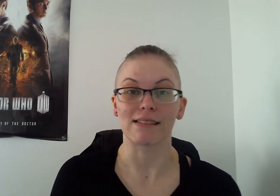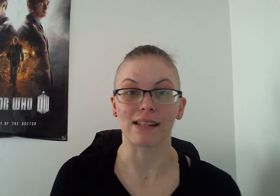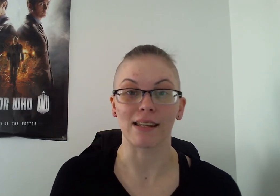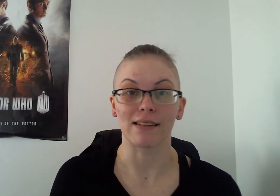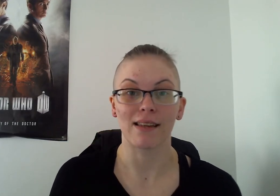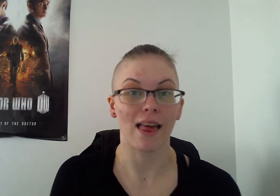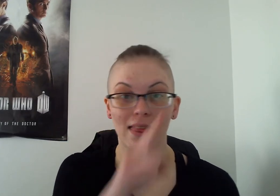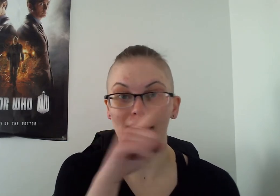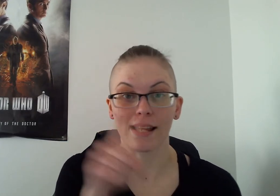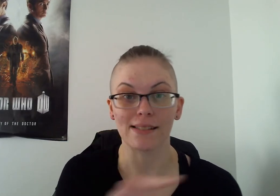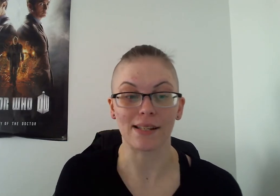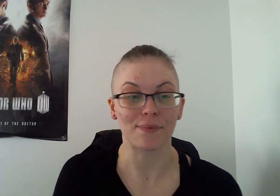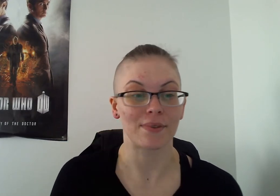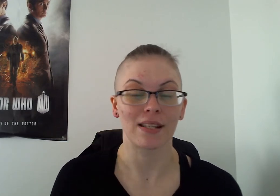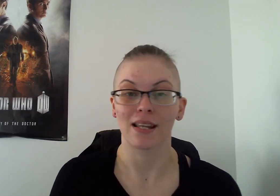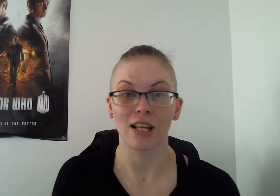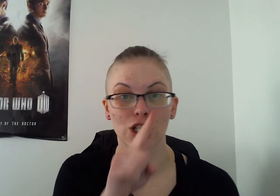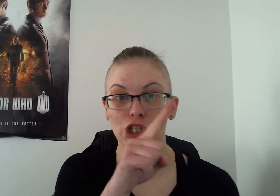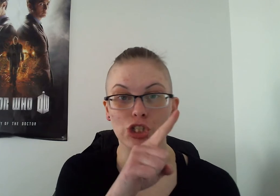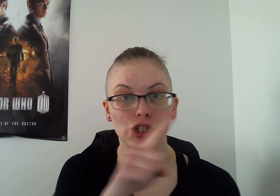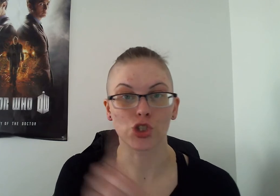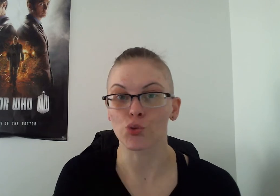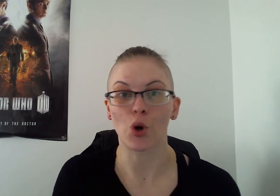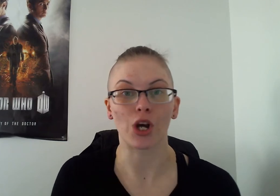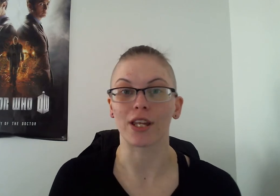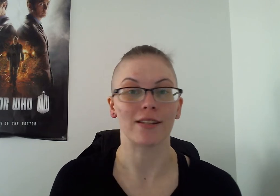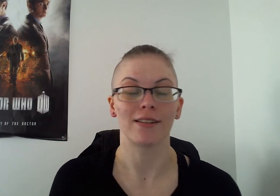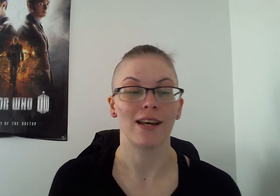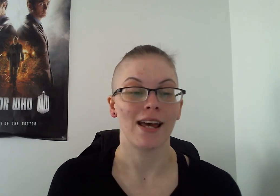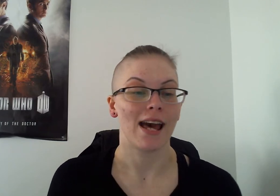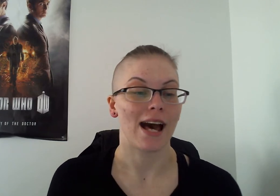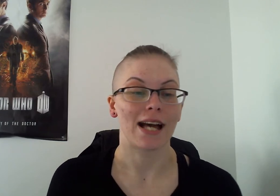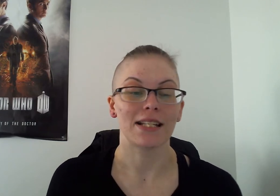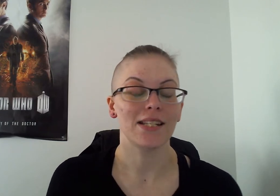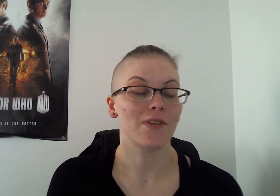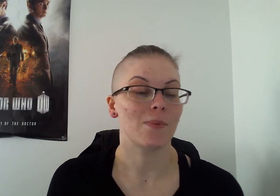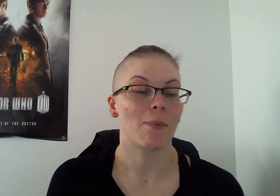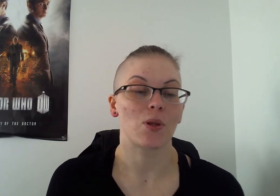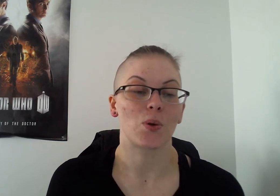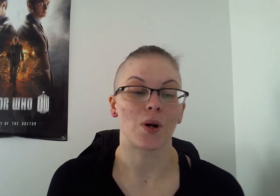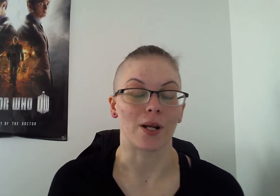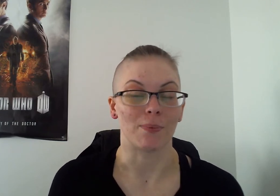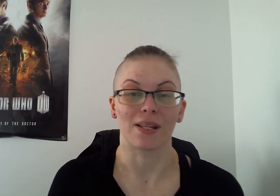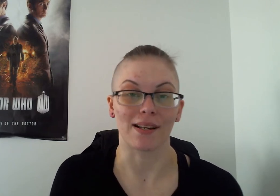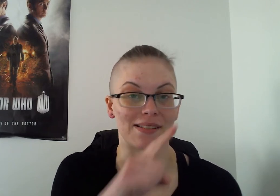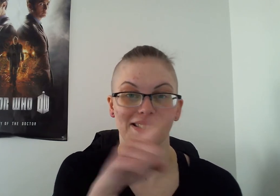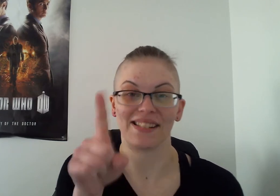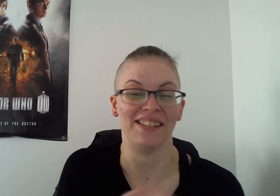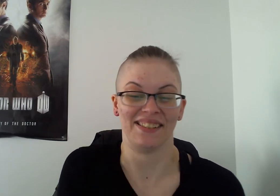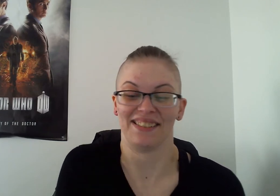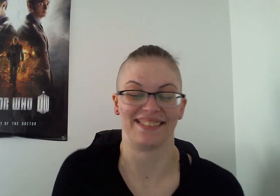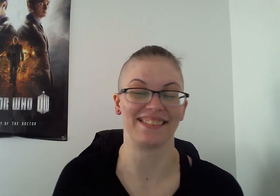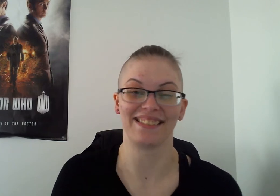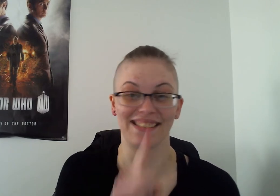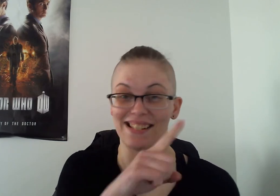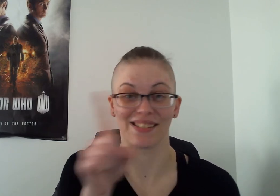Z. That's it. Just draw it. I didn't even come up with a word because